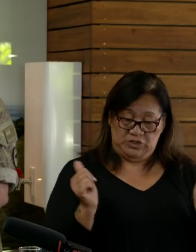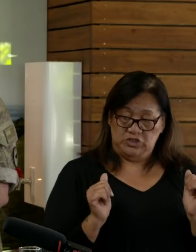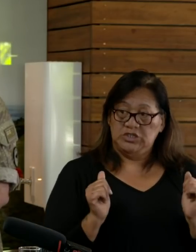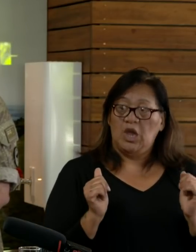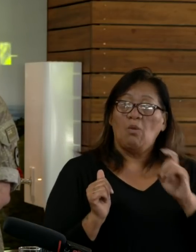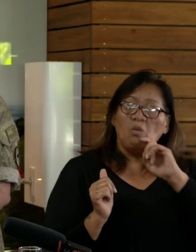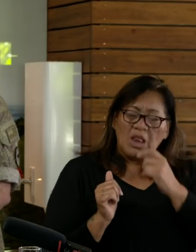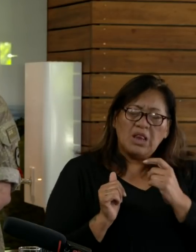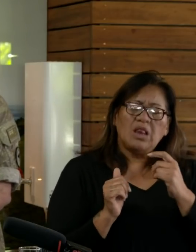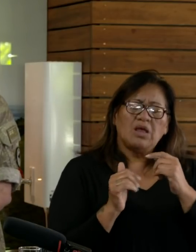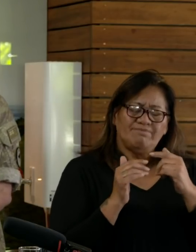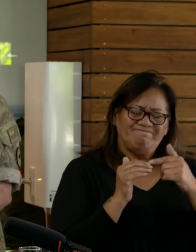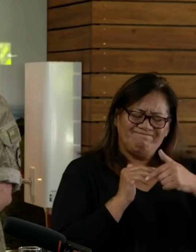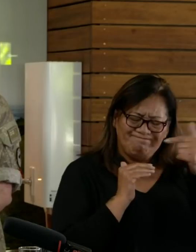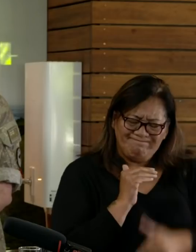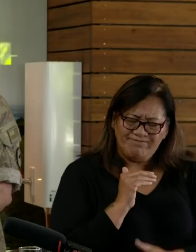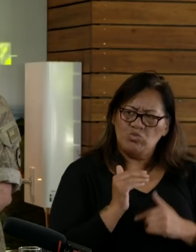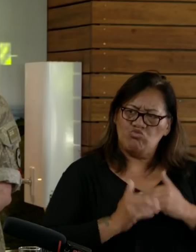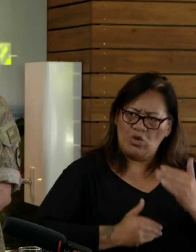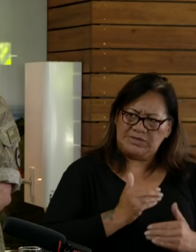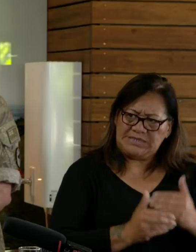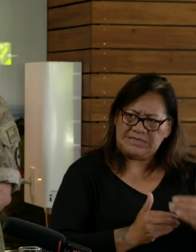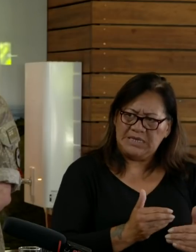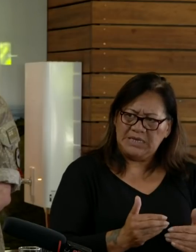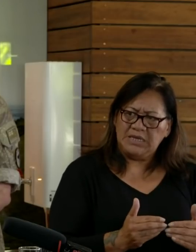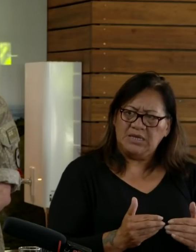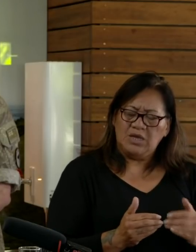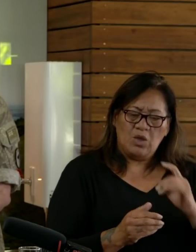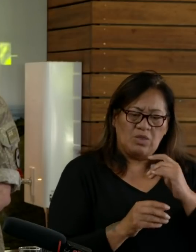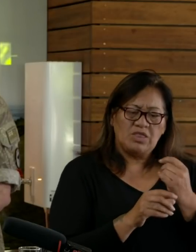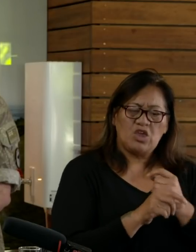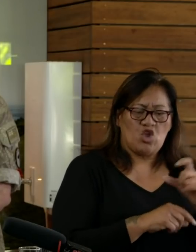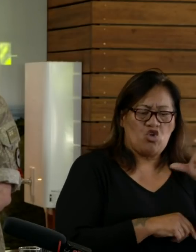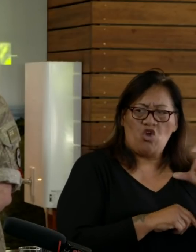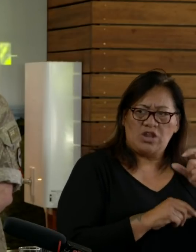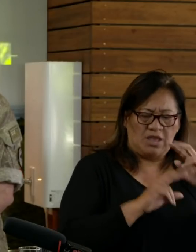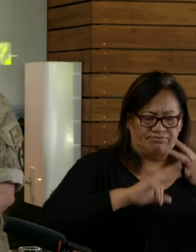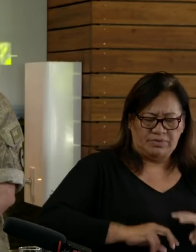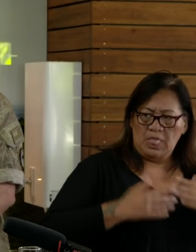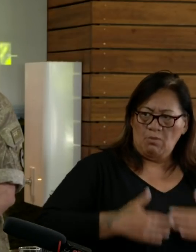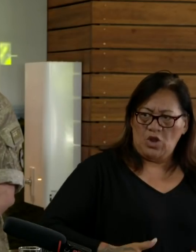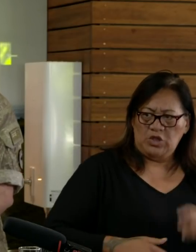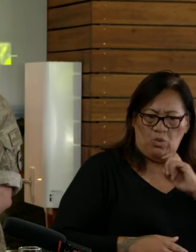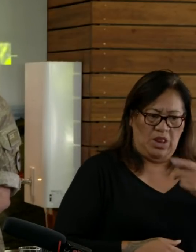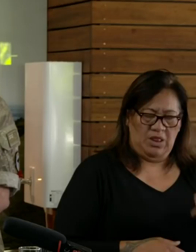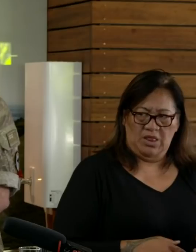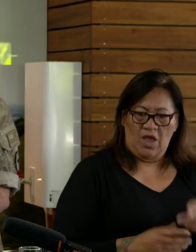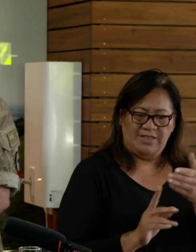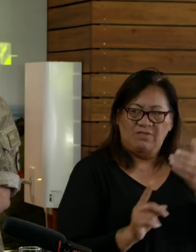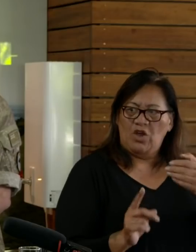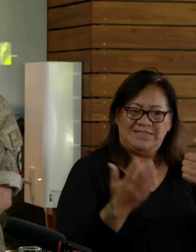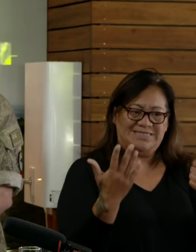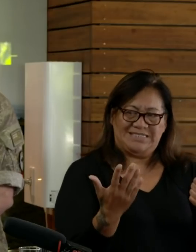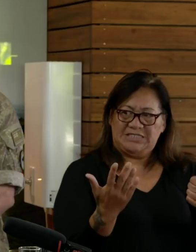a very thorough process which will be overseen by the coroner to identify those 6. So we can't